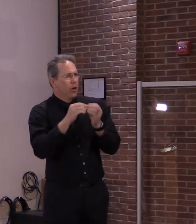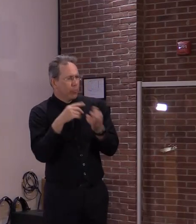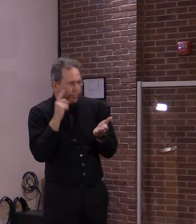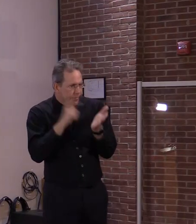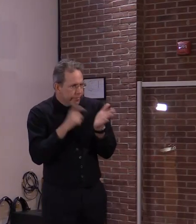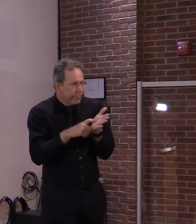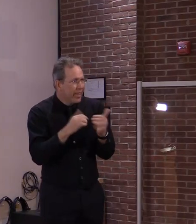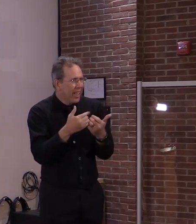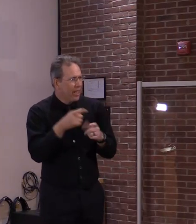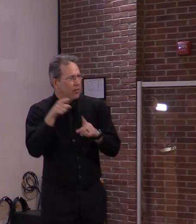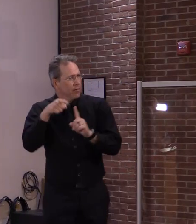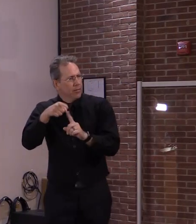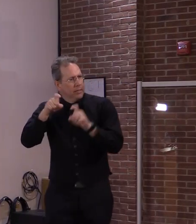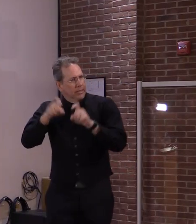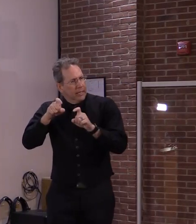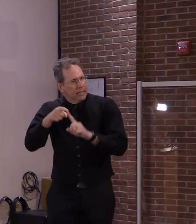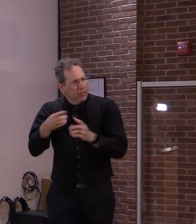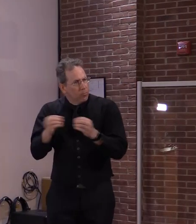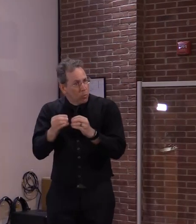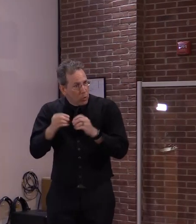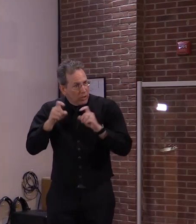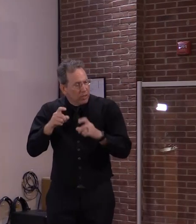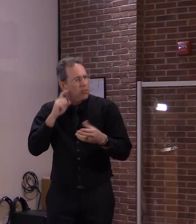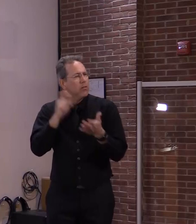to us. So